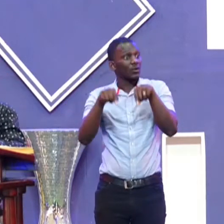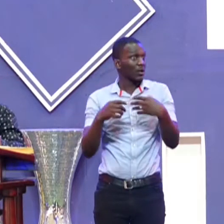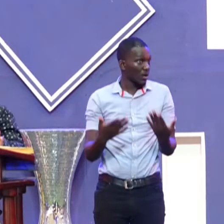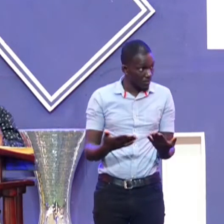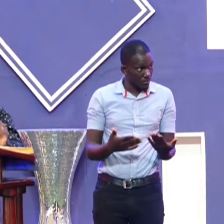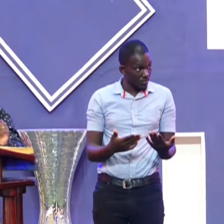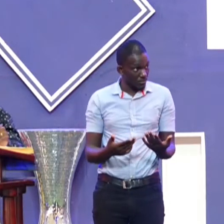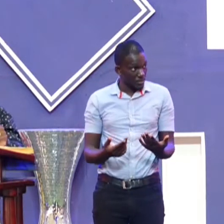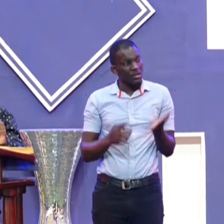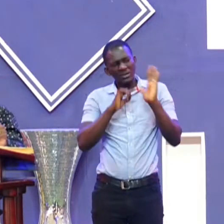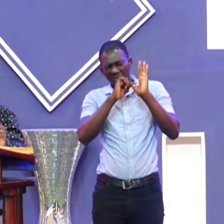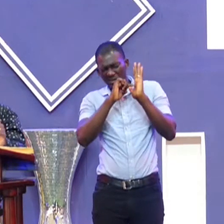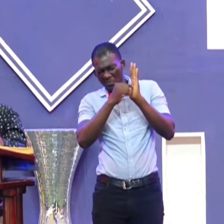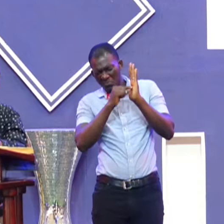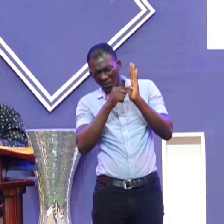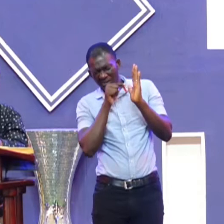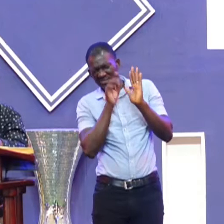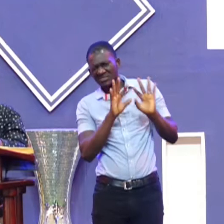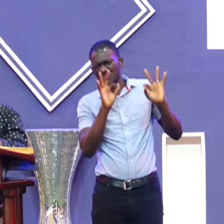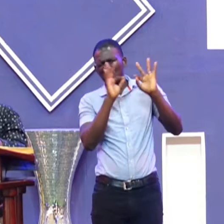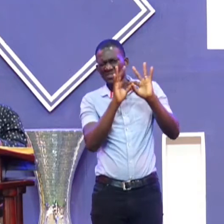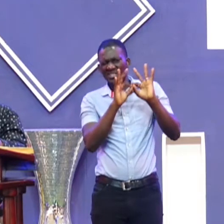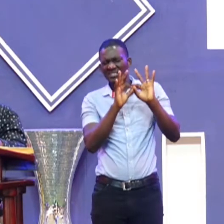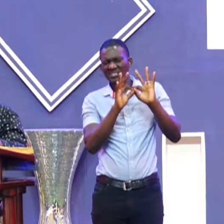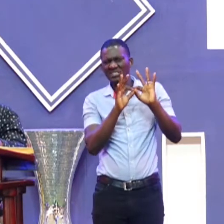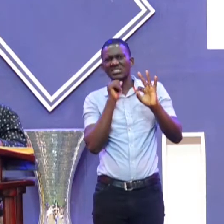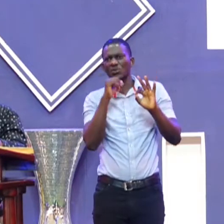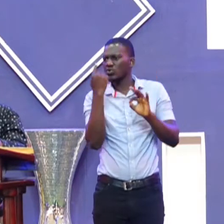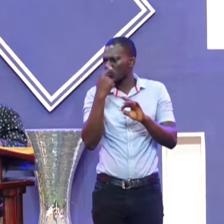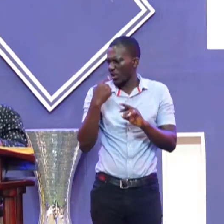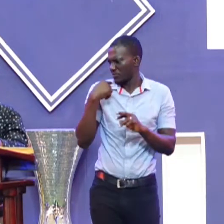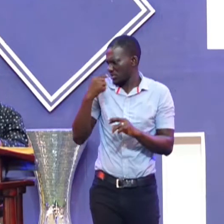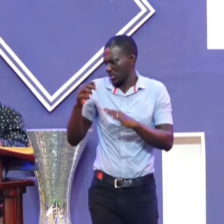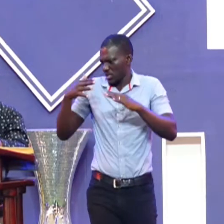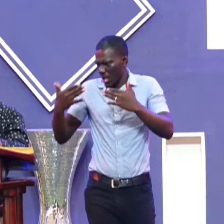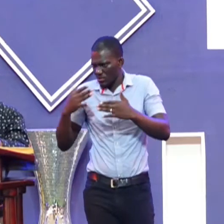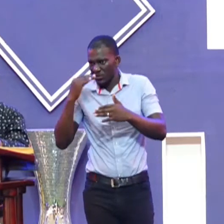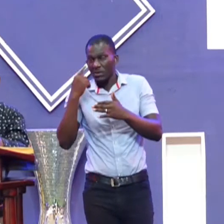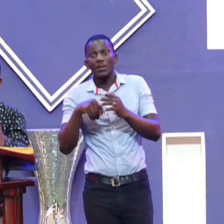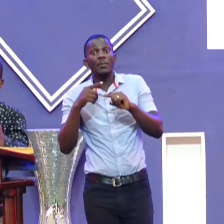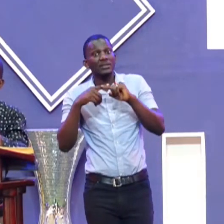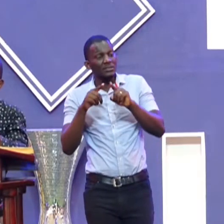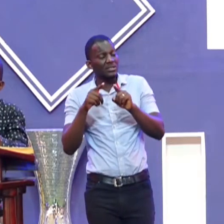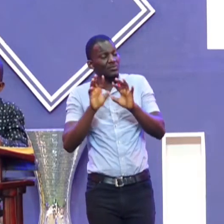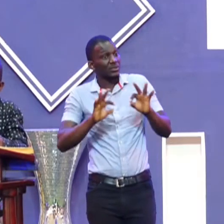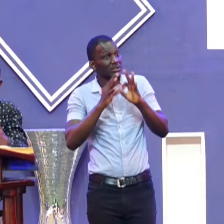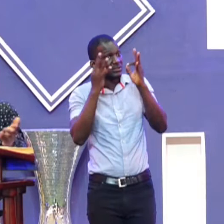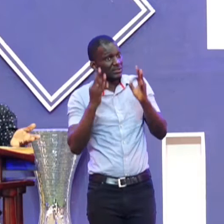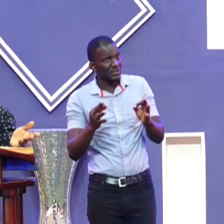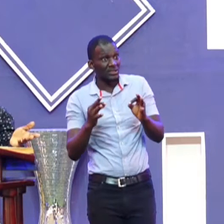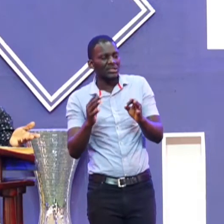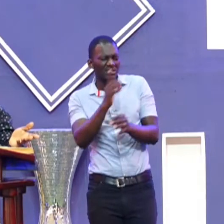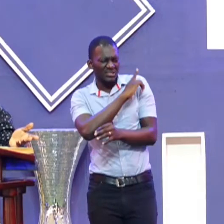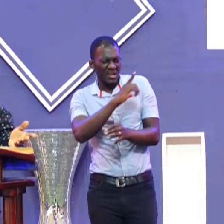point yenkulu. And the point is not who has spoken, but the point is who, what he